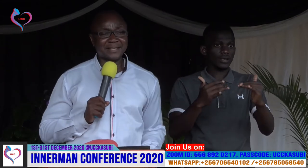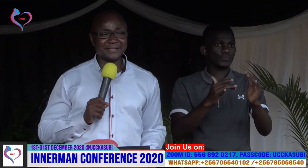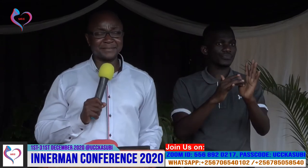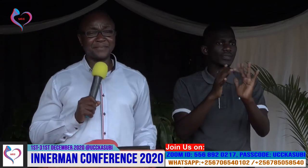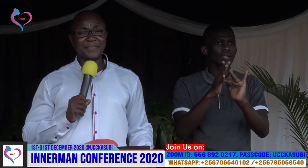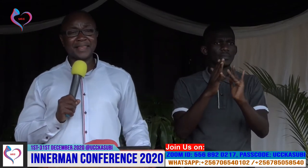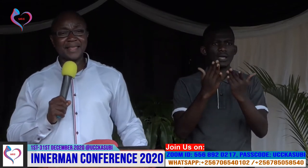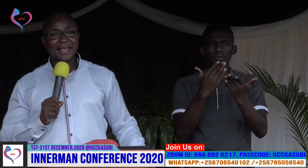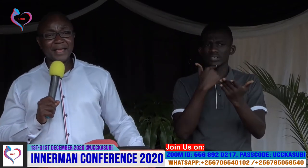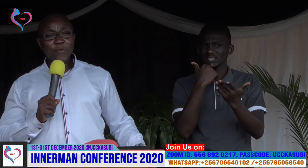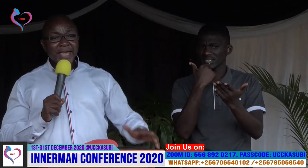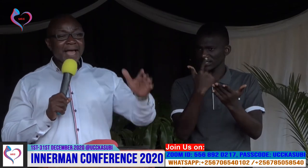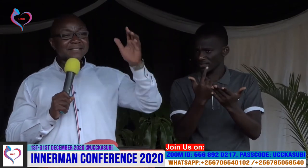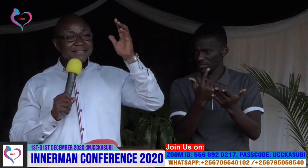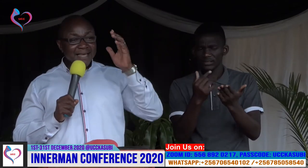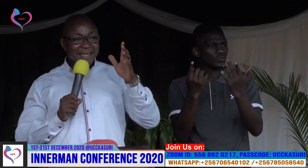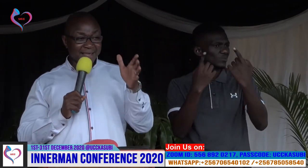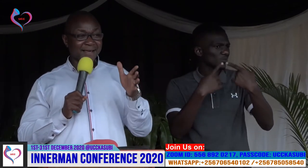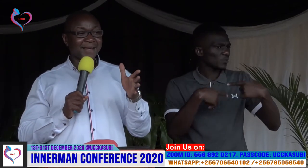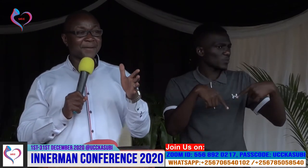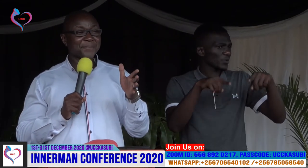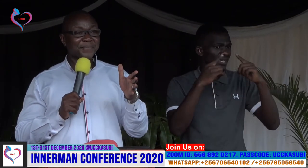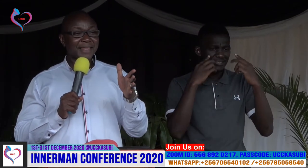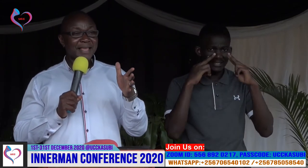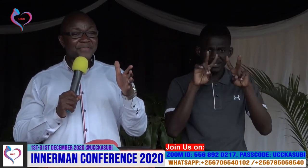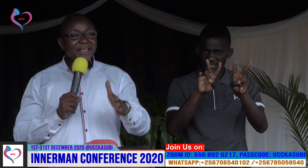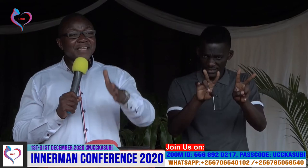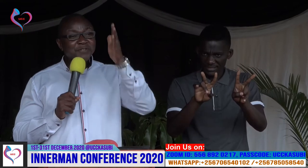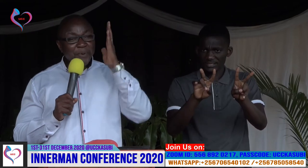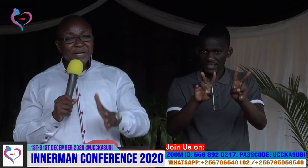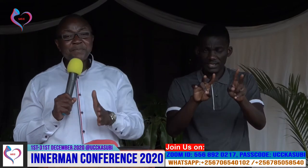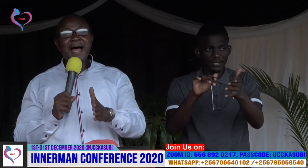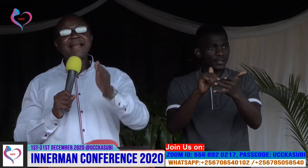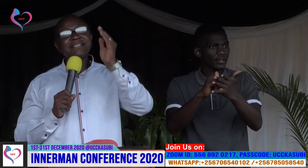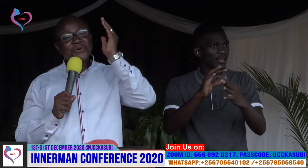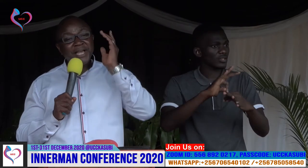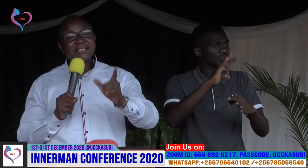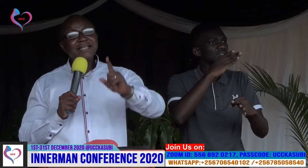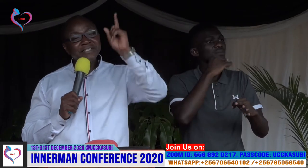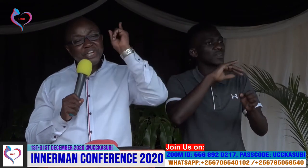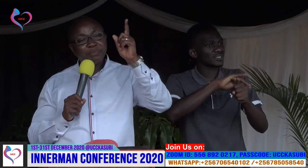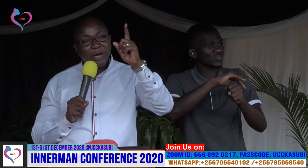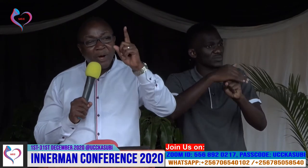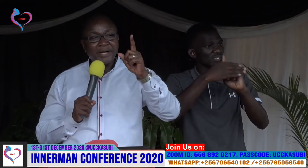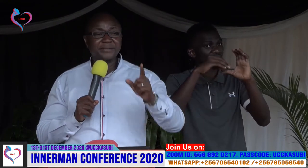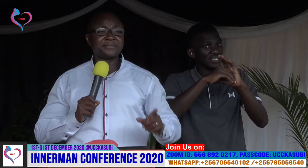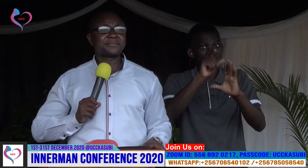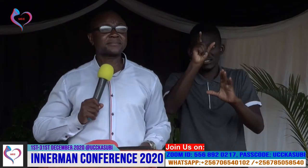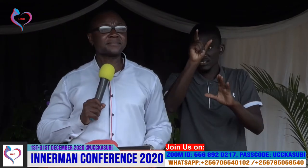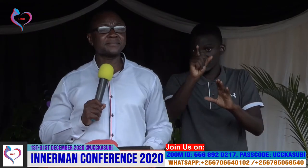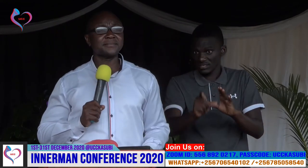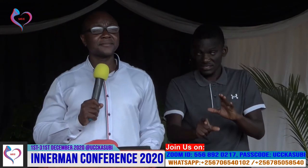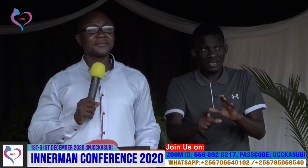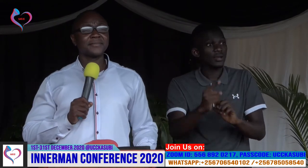telling us this. Bible yatugamba chino. We are seeing tulaba that the spirit man is created in chapter 1.